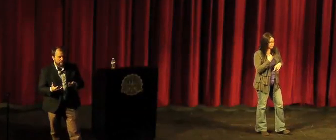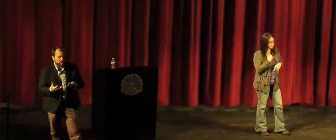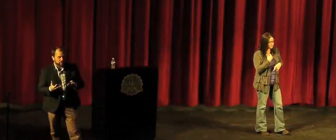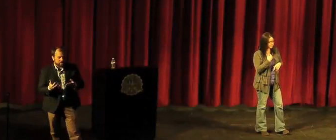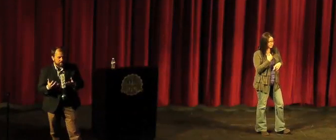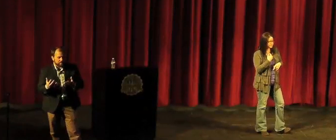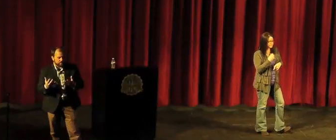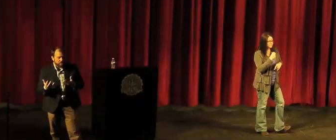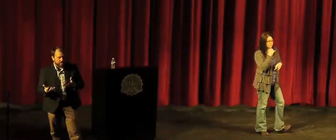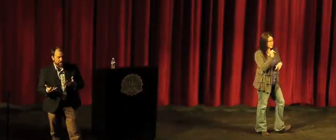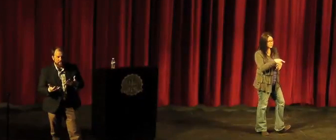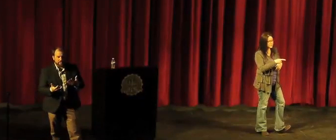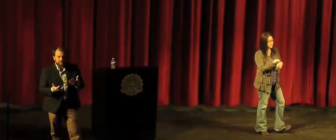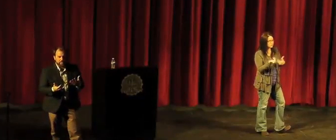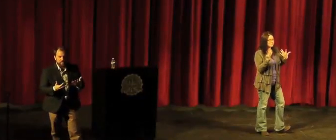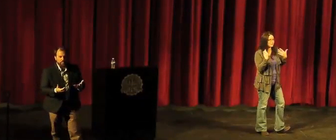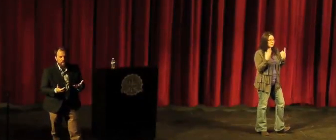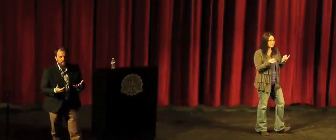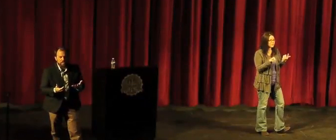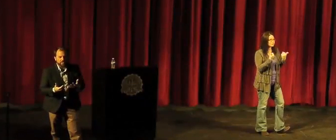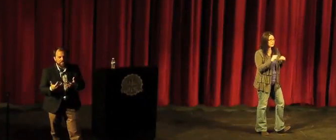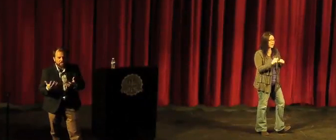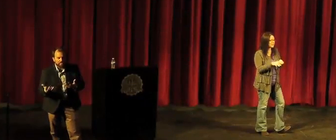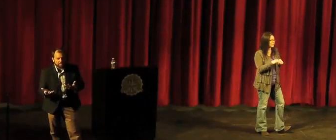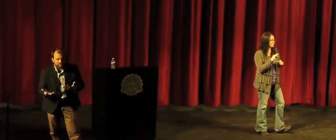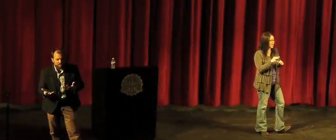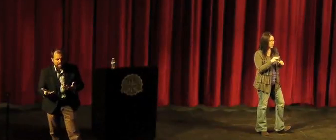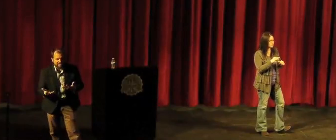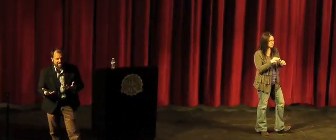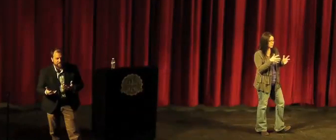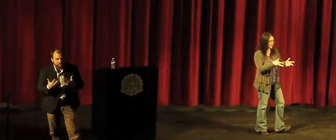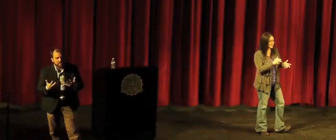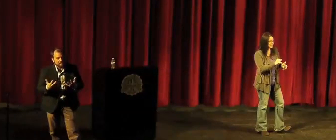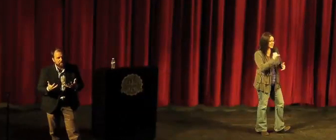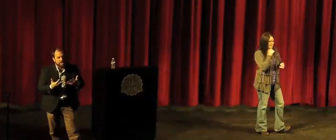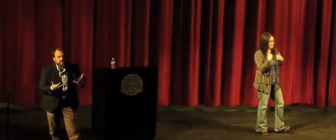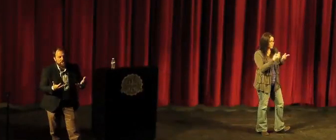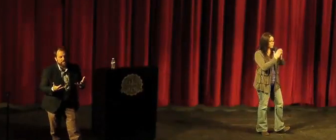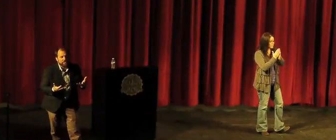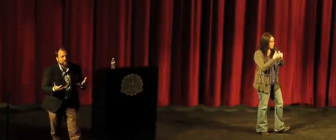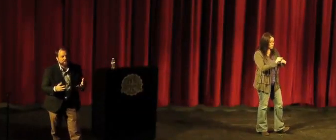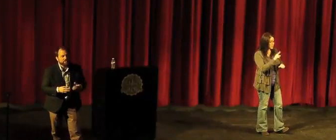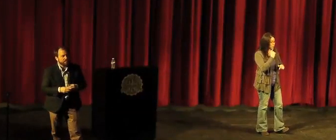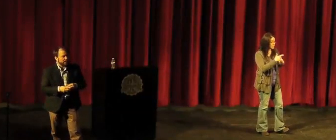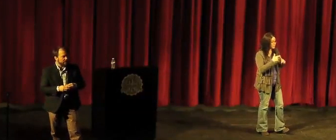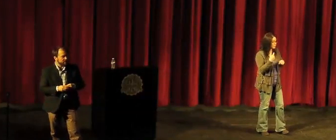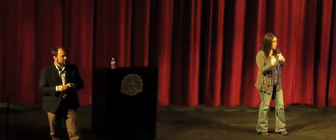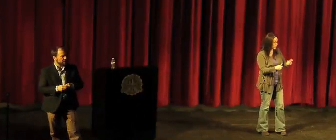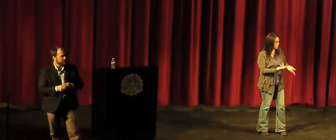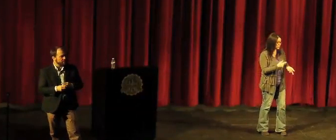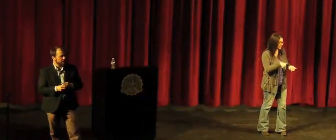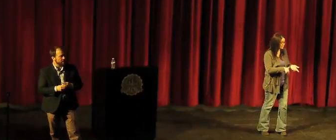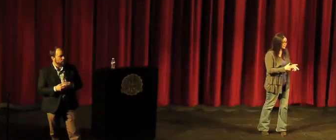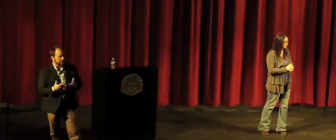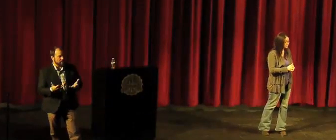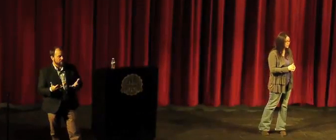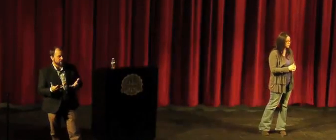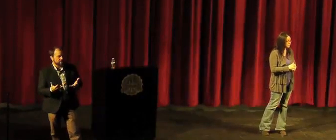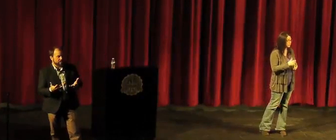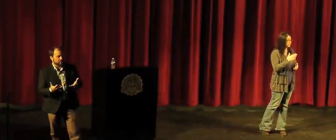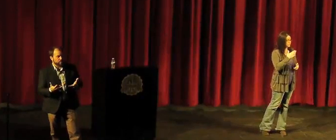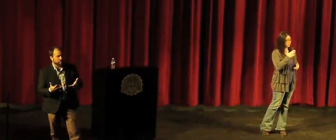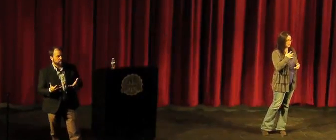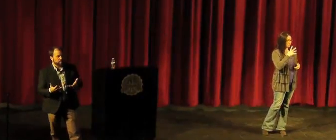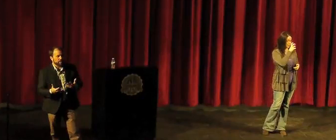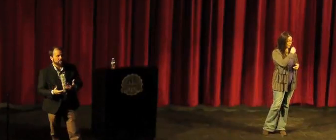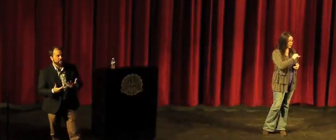It's not that those have been tried and found wanting, it's they haven't been tried, really, by a generation. And my wager is